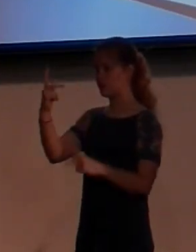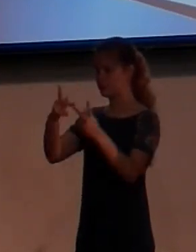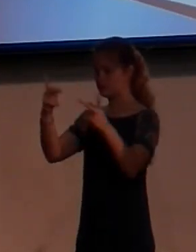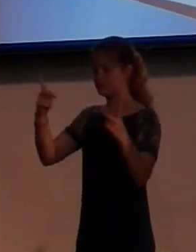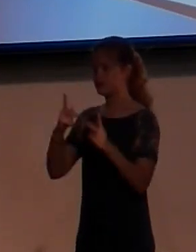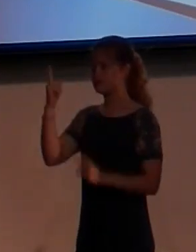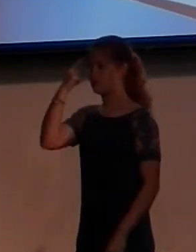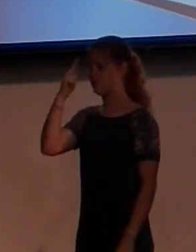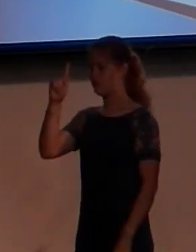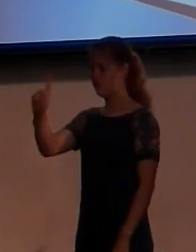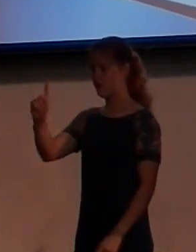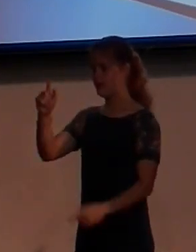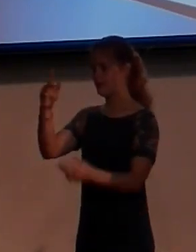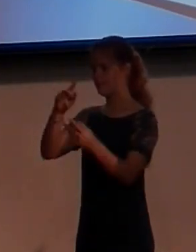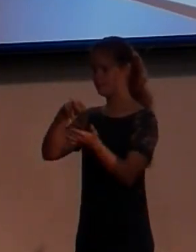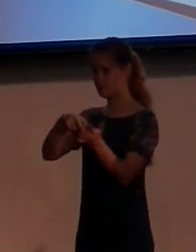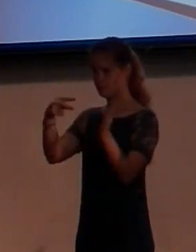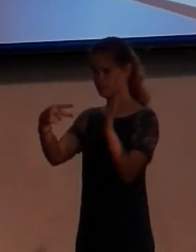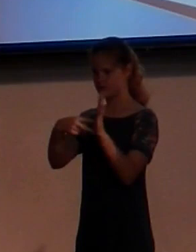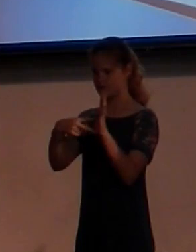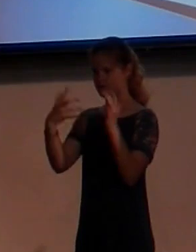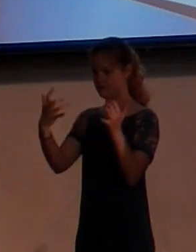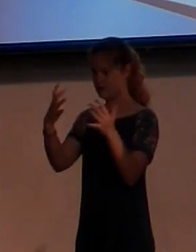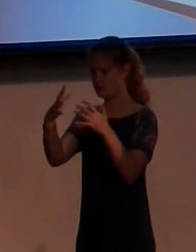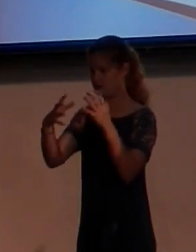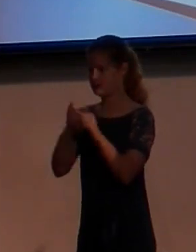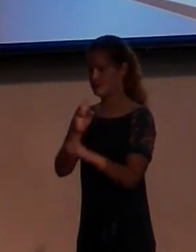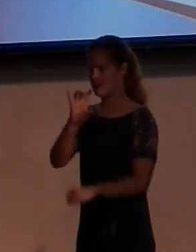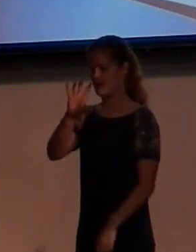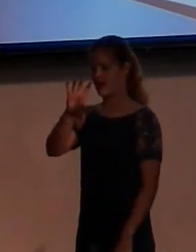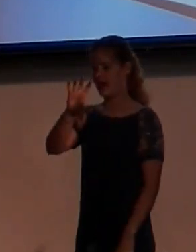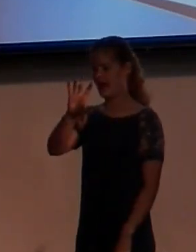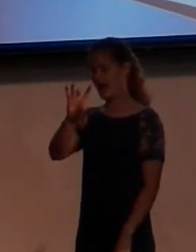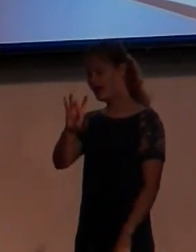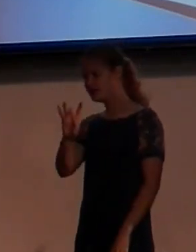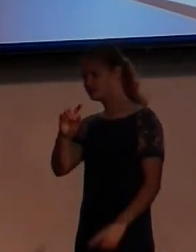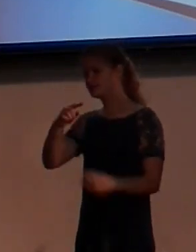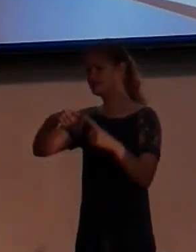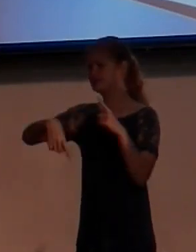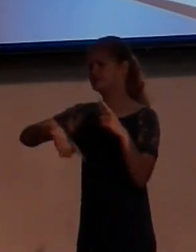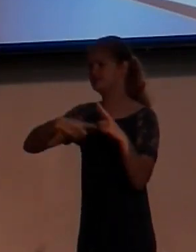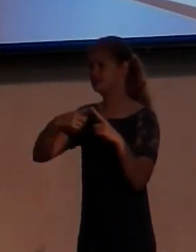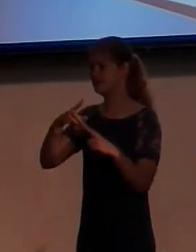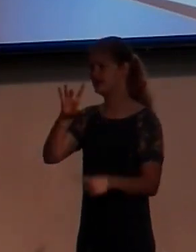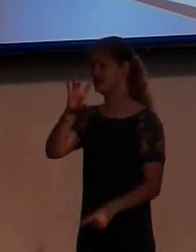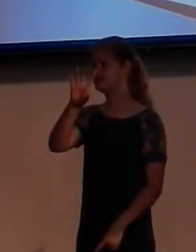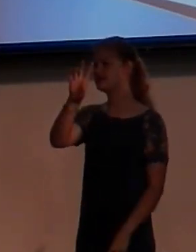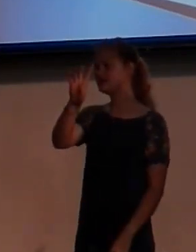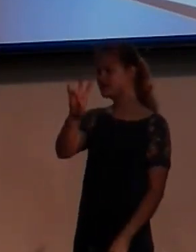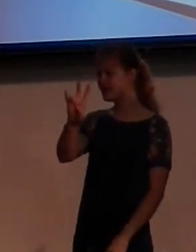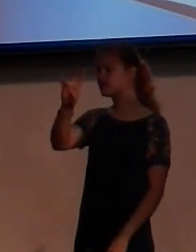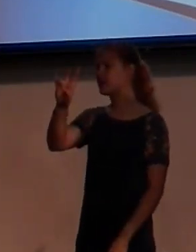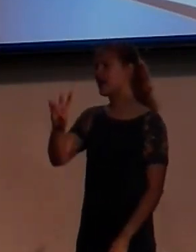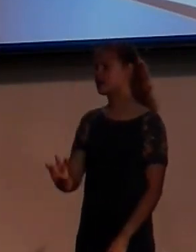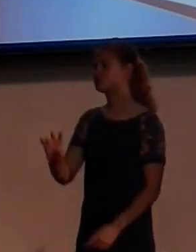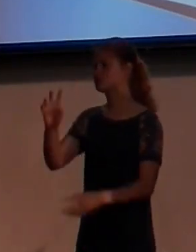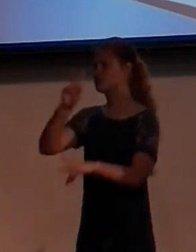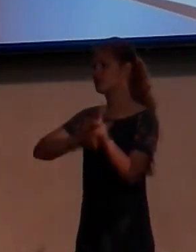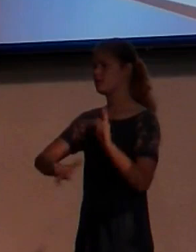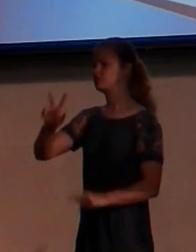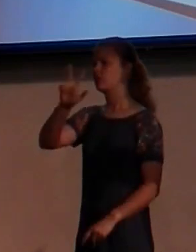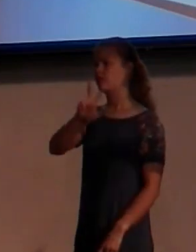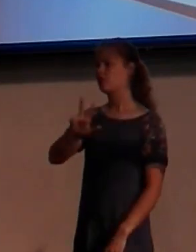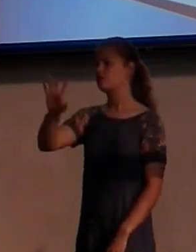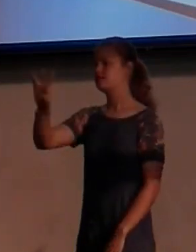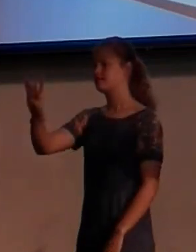purpose. Well, this year, after 8 seasons, you can see we've taken 700 people to 37 places.